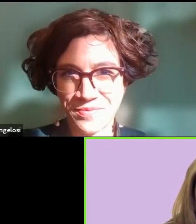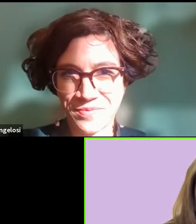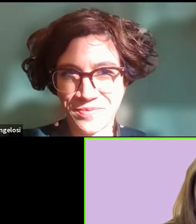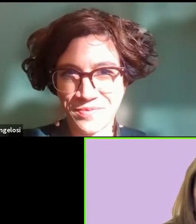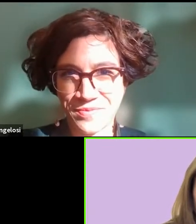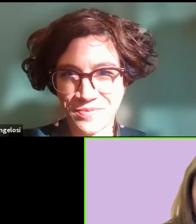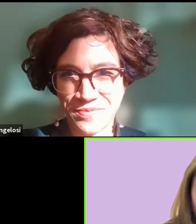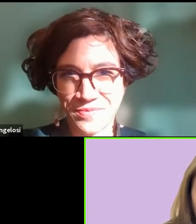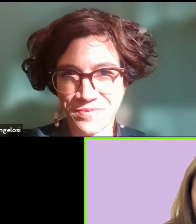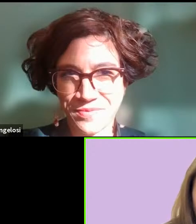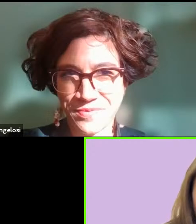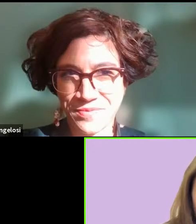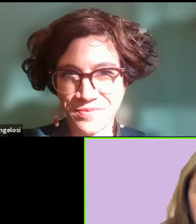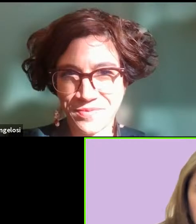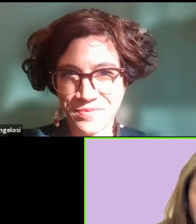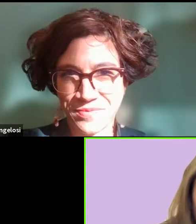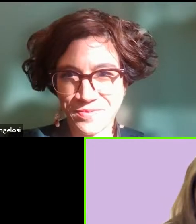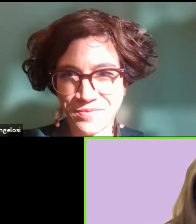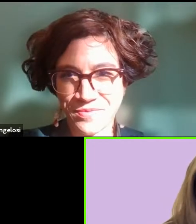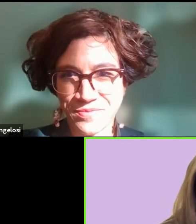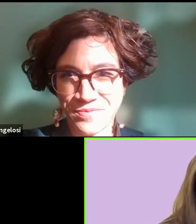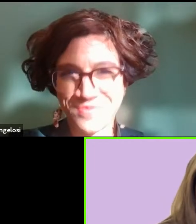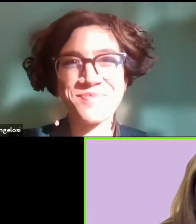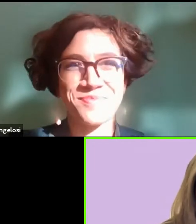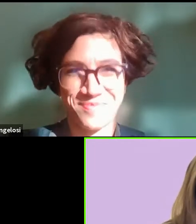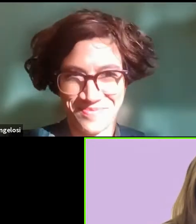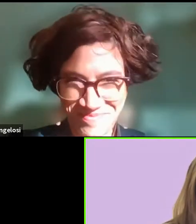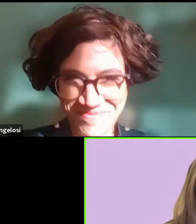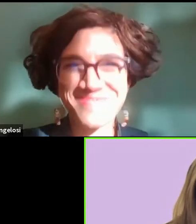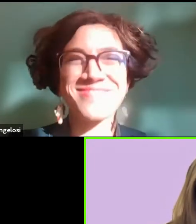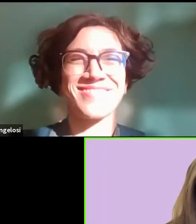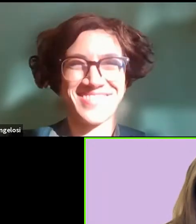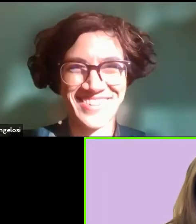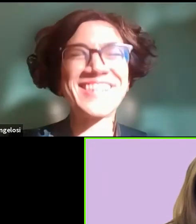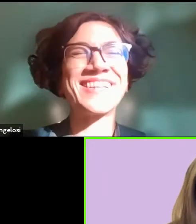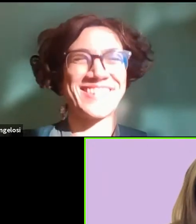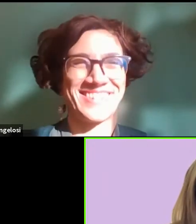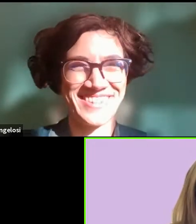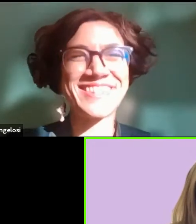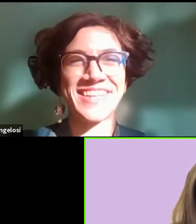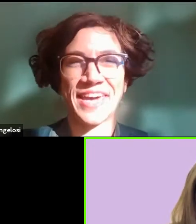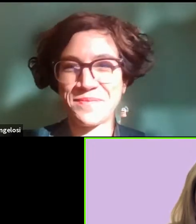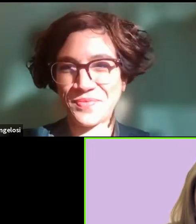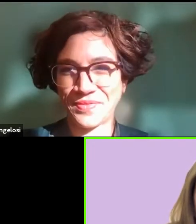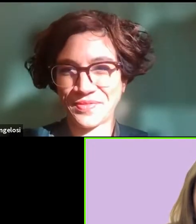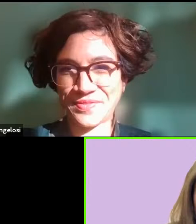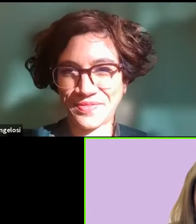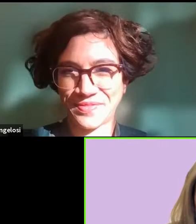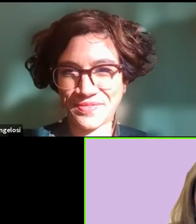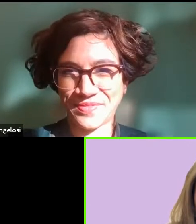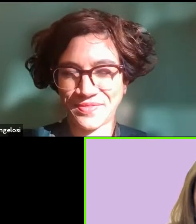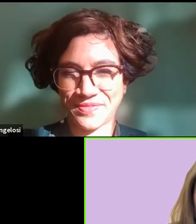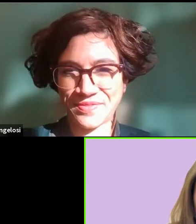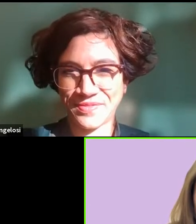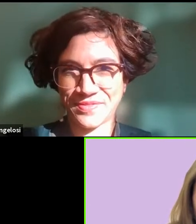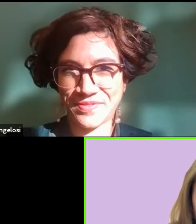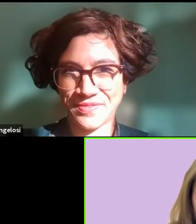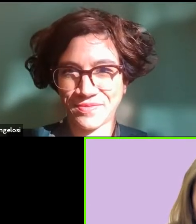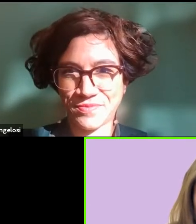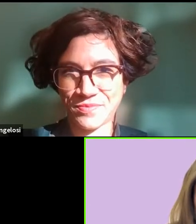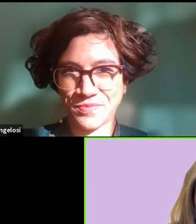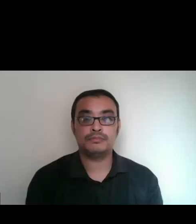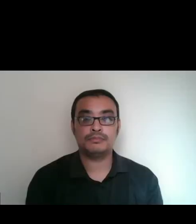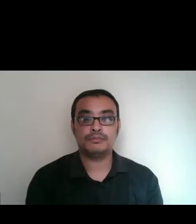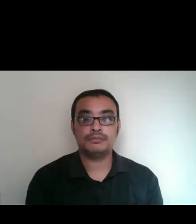all in GLF Youth, yeah, next year in person, I hope. So if you allow me,